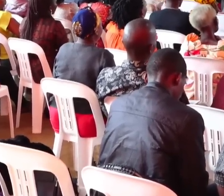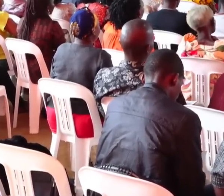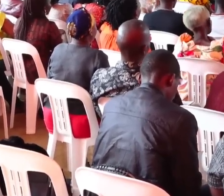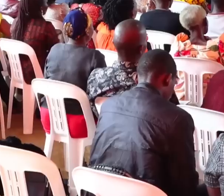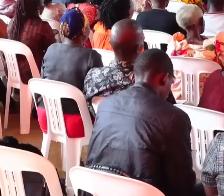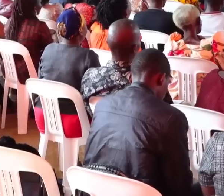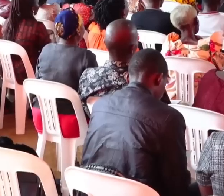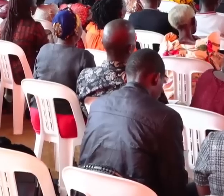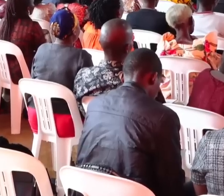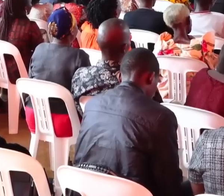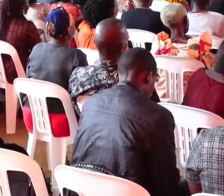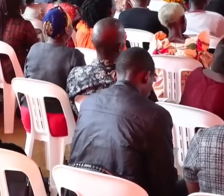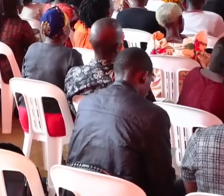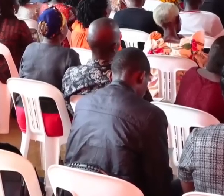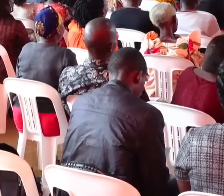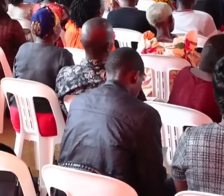courage.